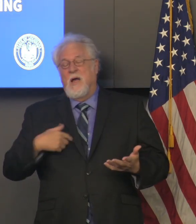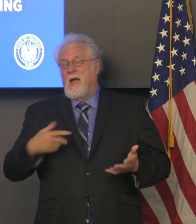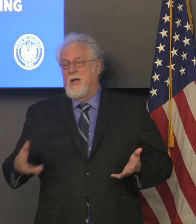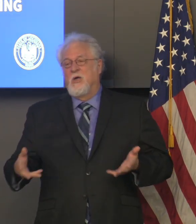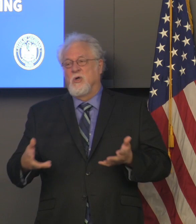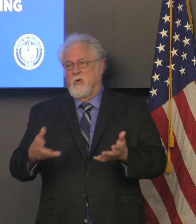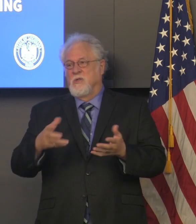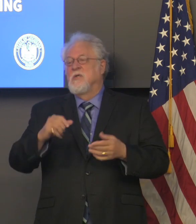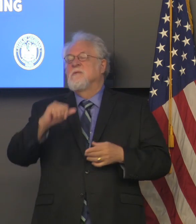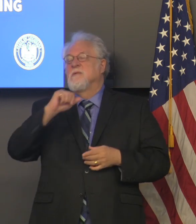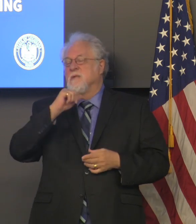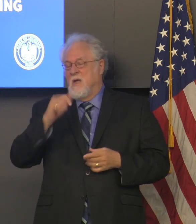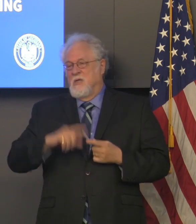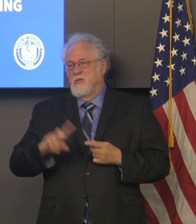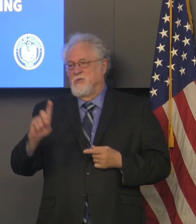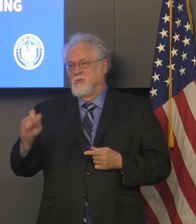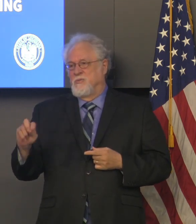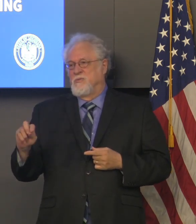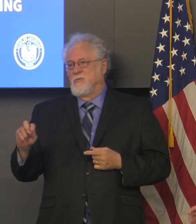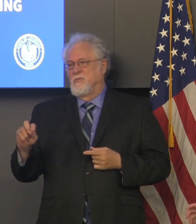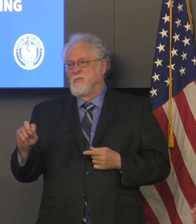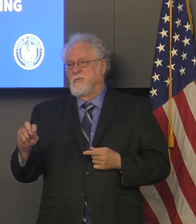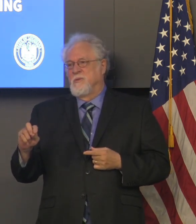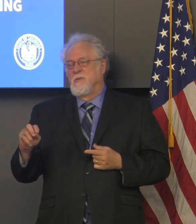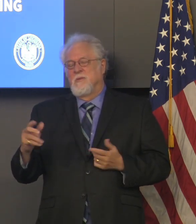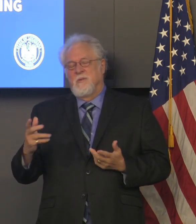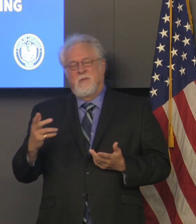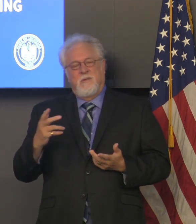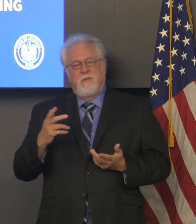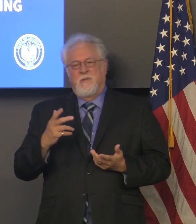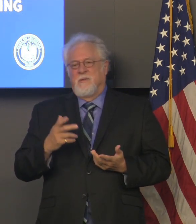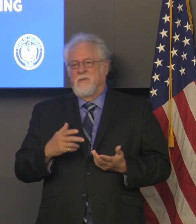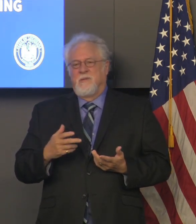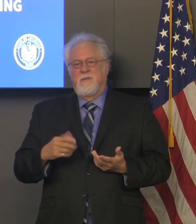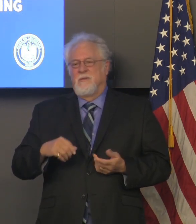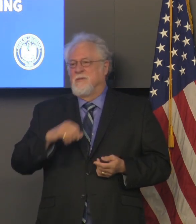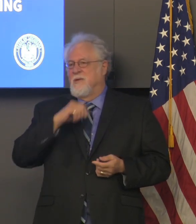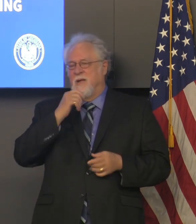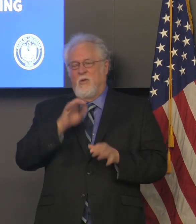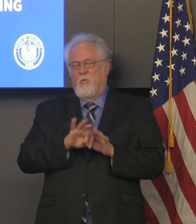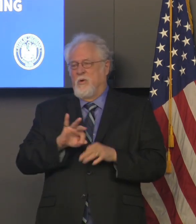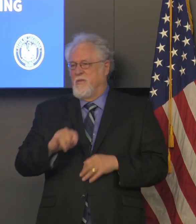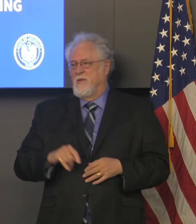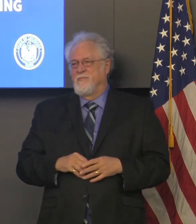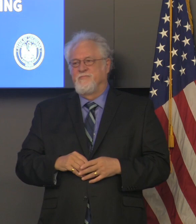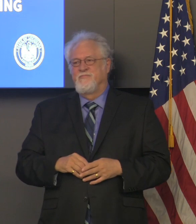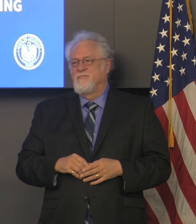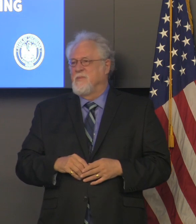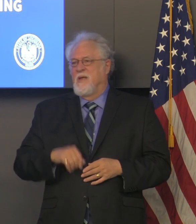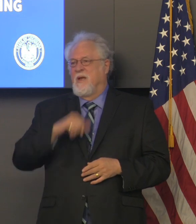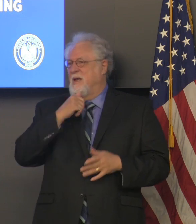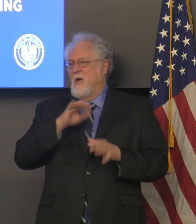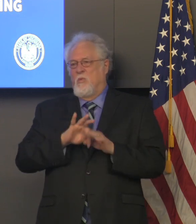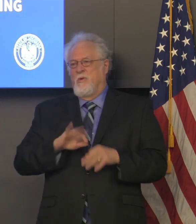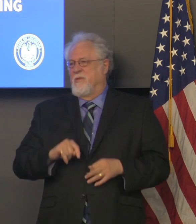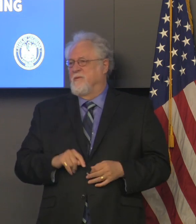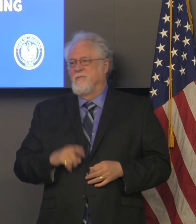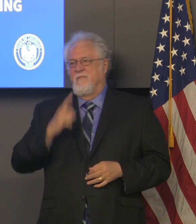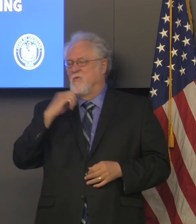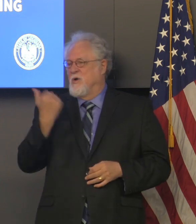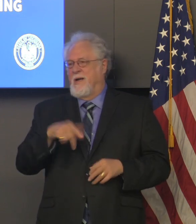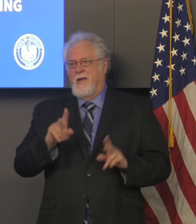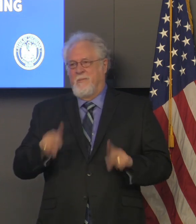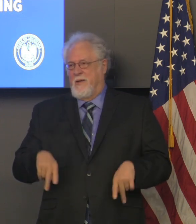encourage them not to do that, and it's just not worth it. It's not worth it for